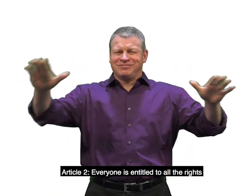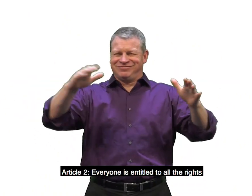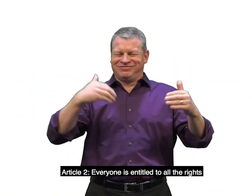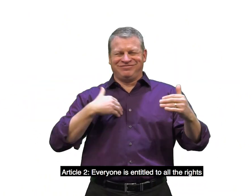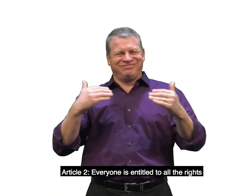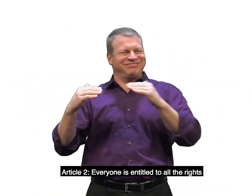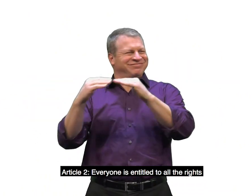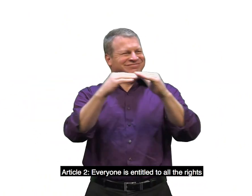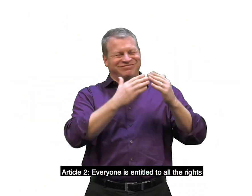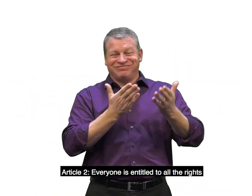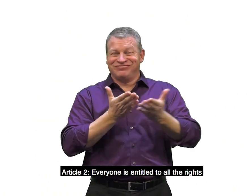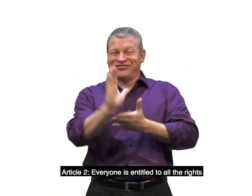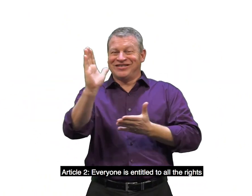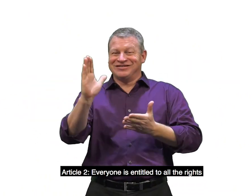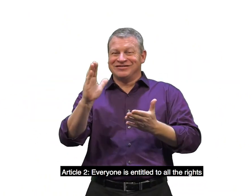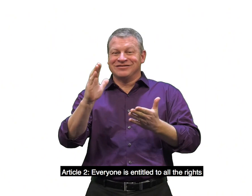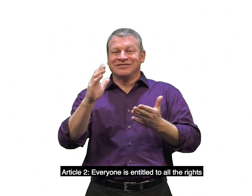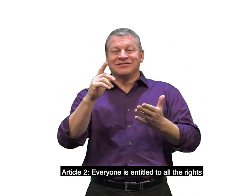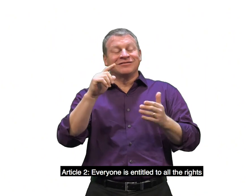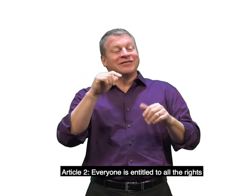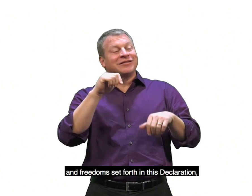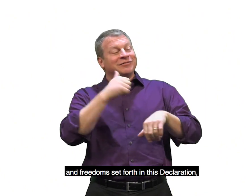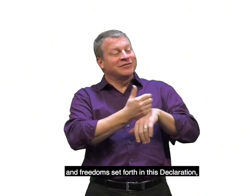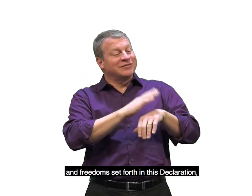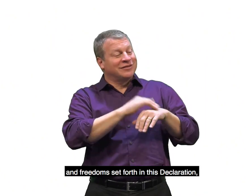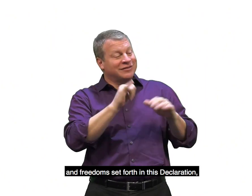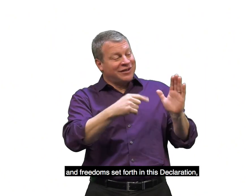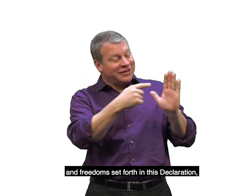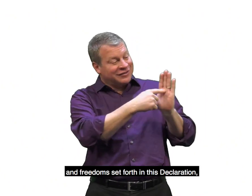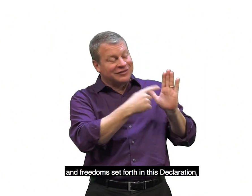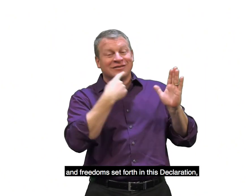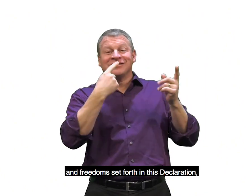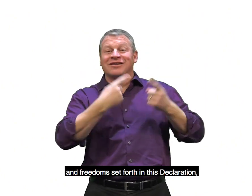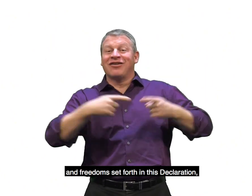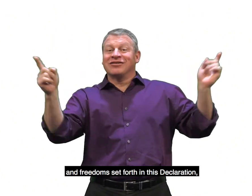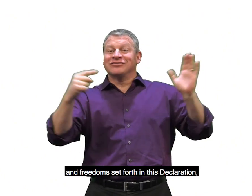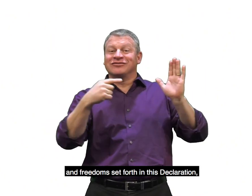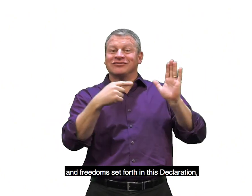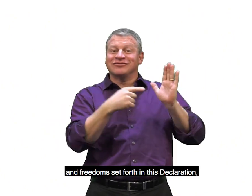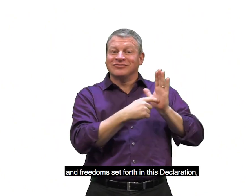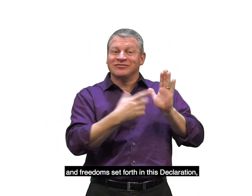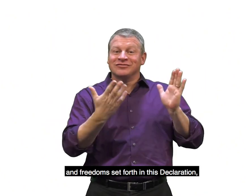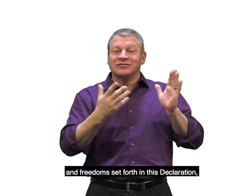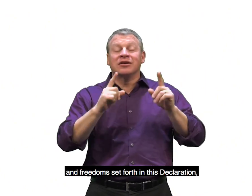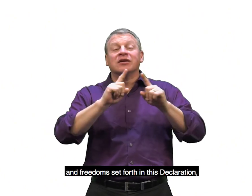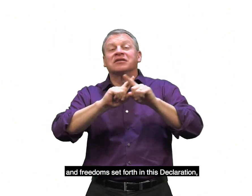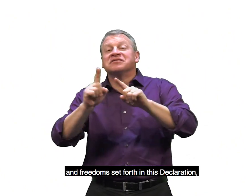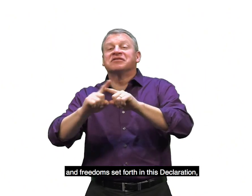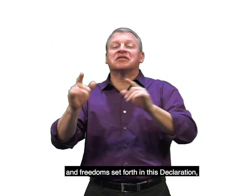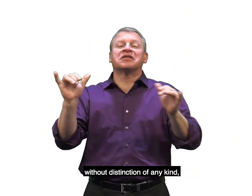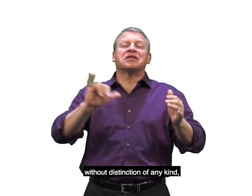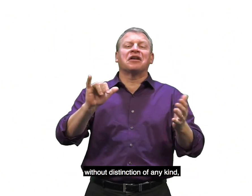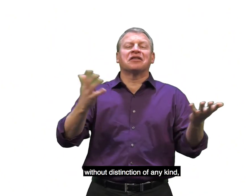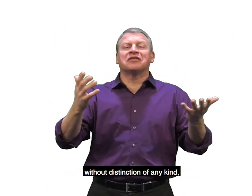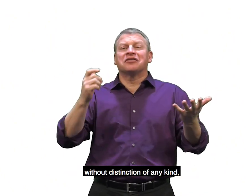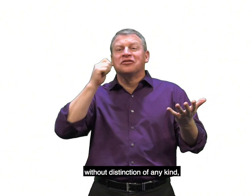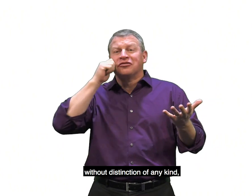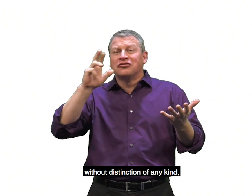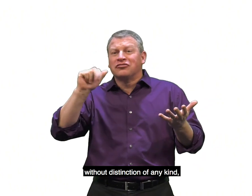Everyone is entitled to all the rights and freedoms set forth in this declaration, without distinction